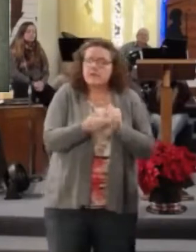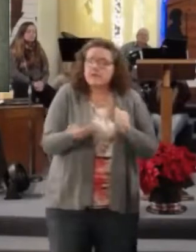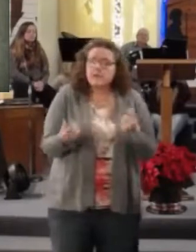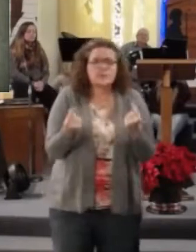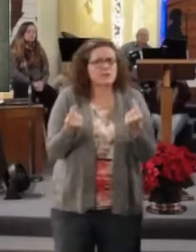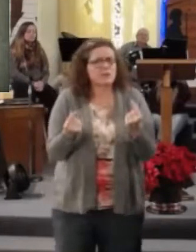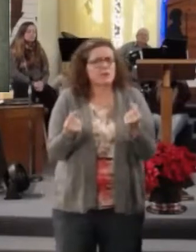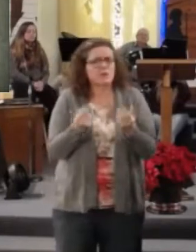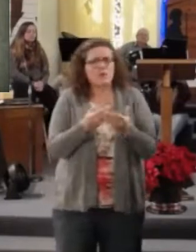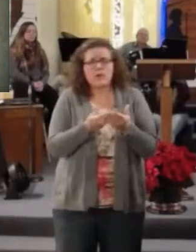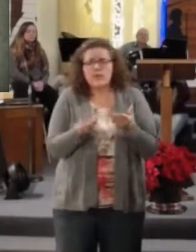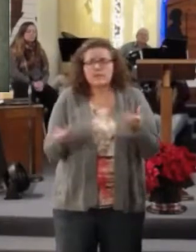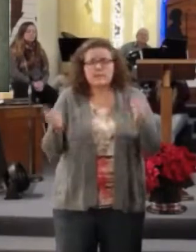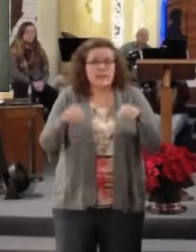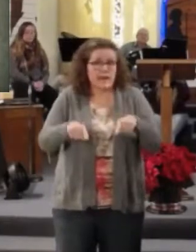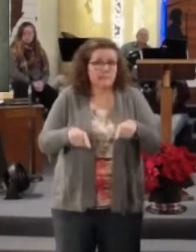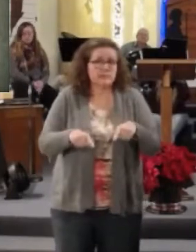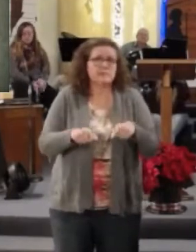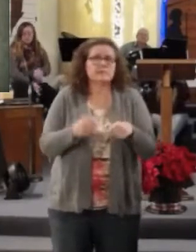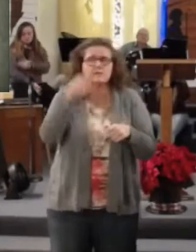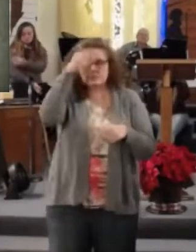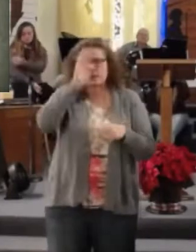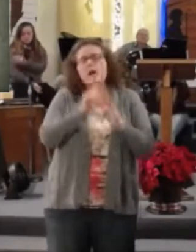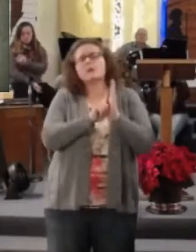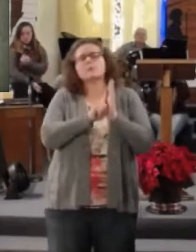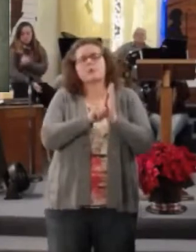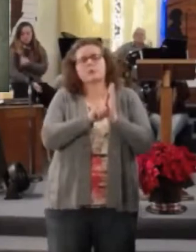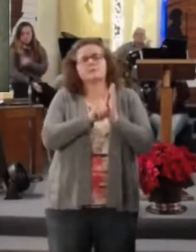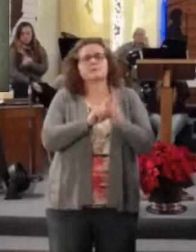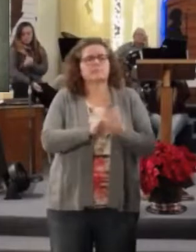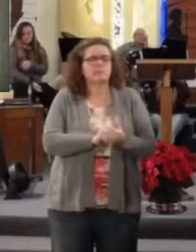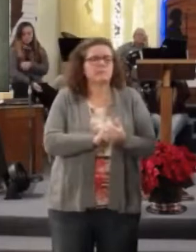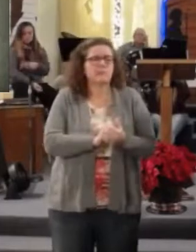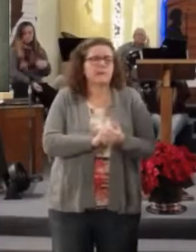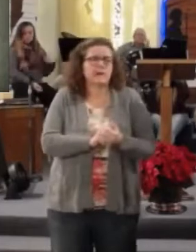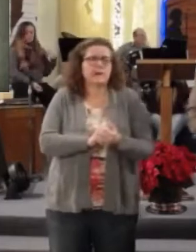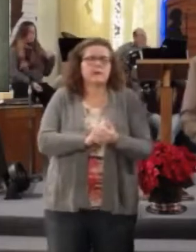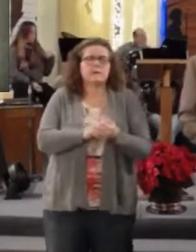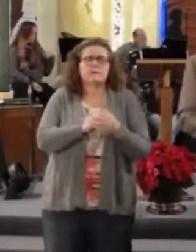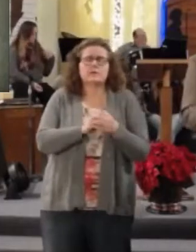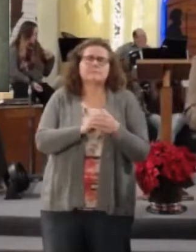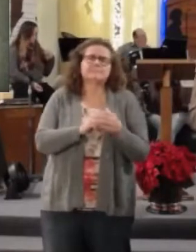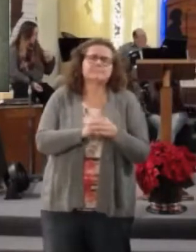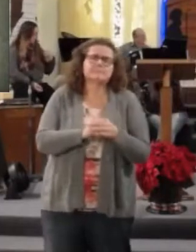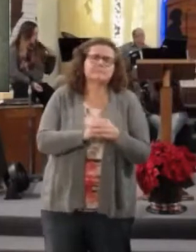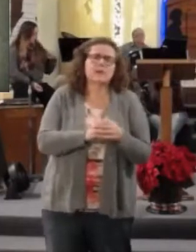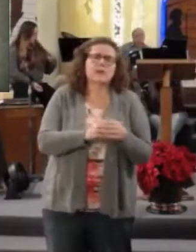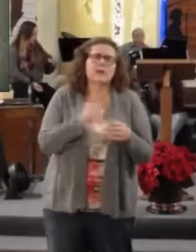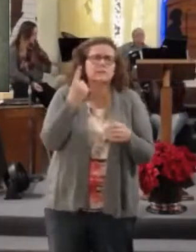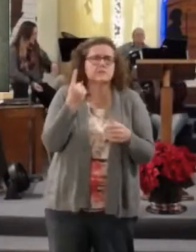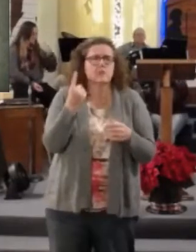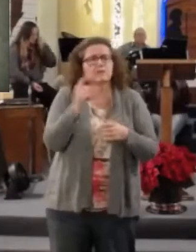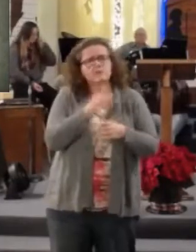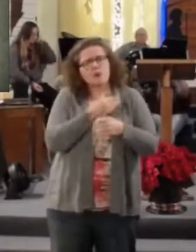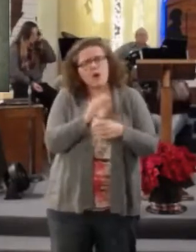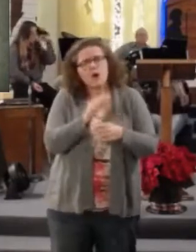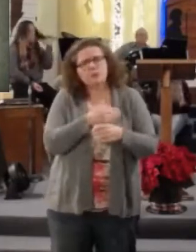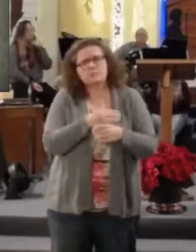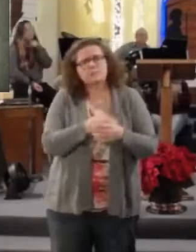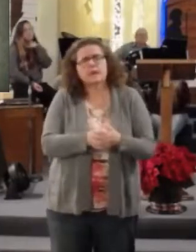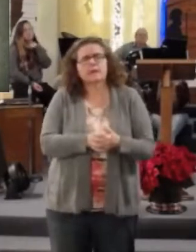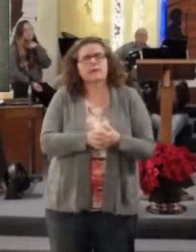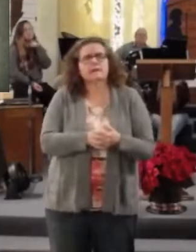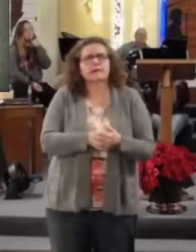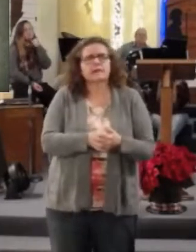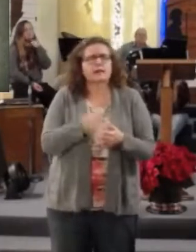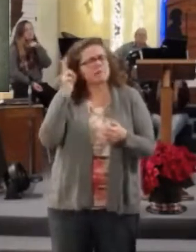every event in our life is a God moment. So instead of scripture, this one song kept rolling over in my head.